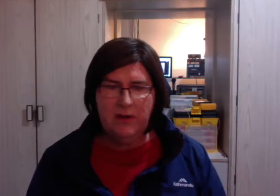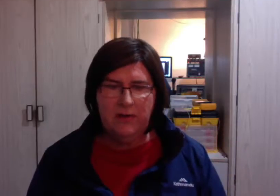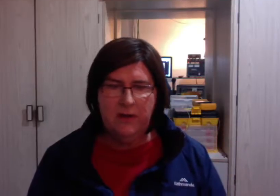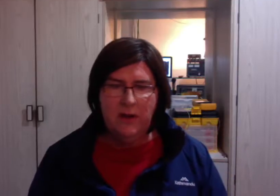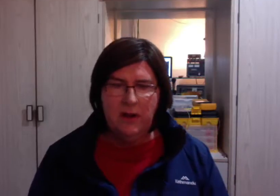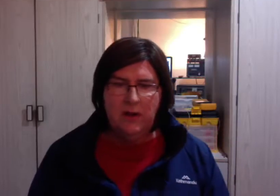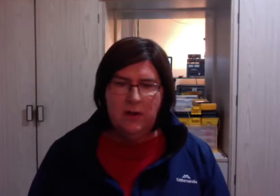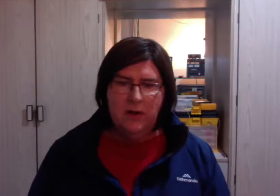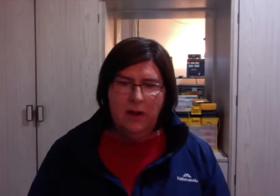readers.